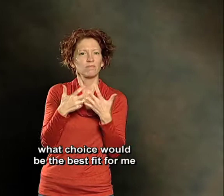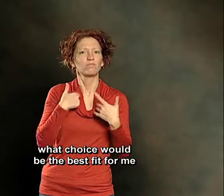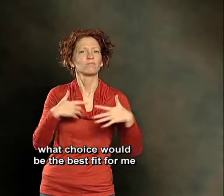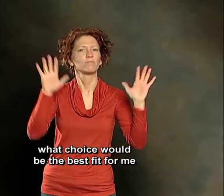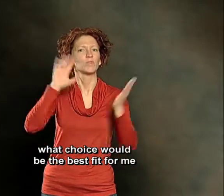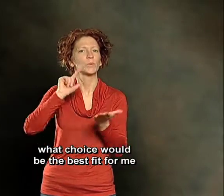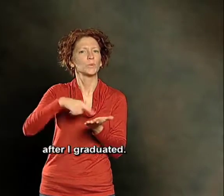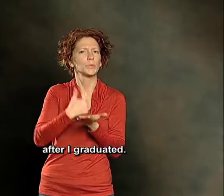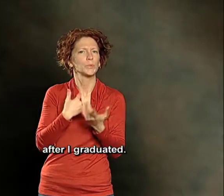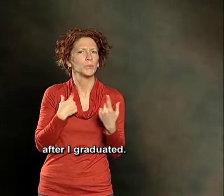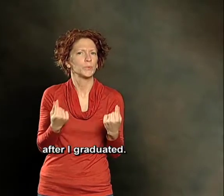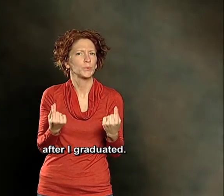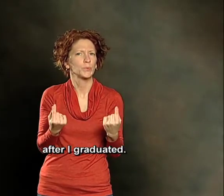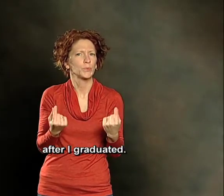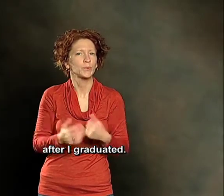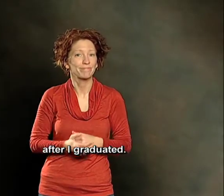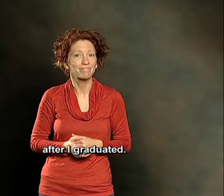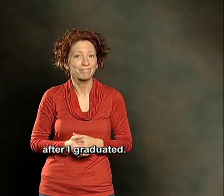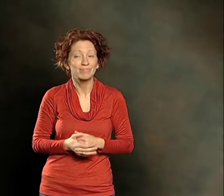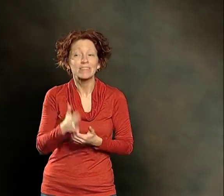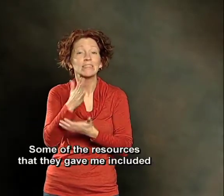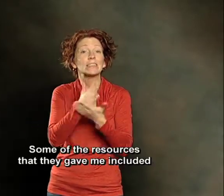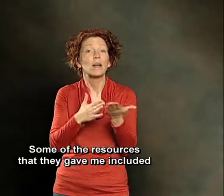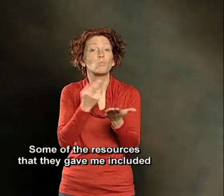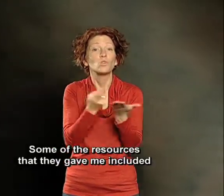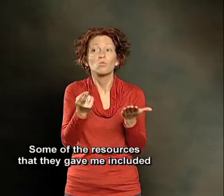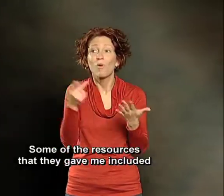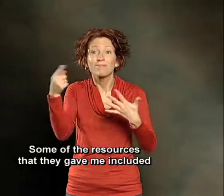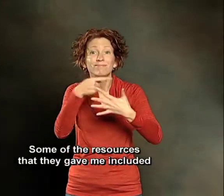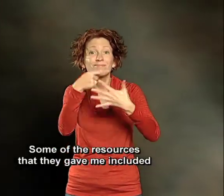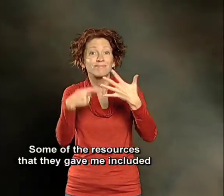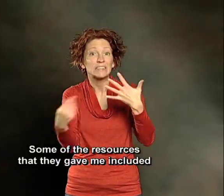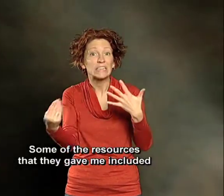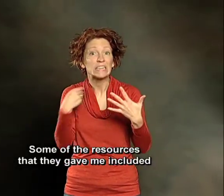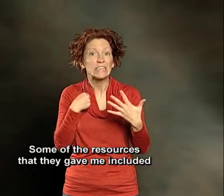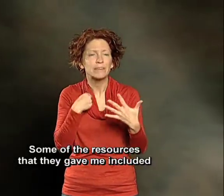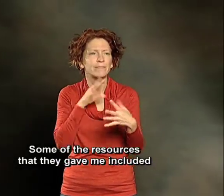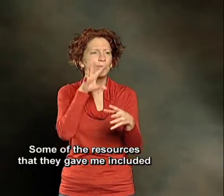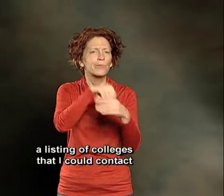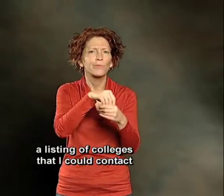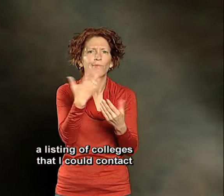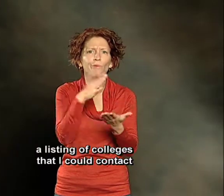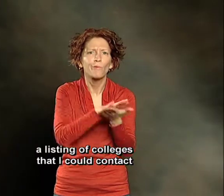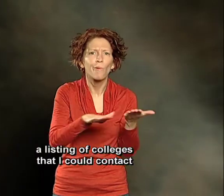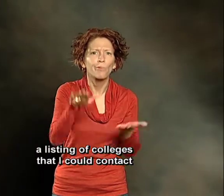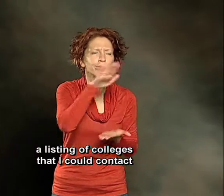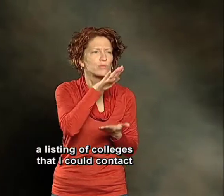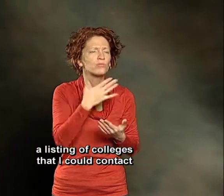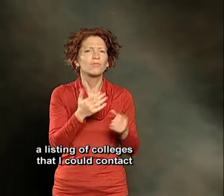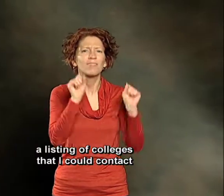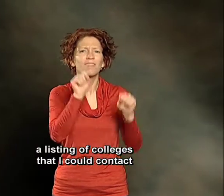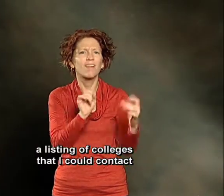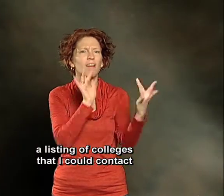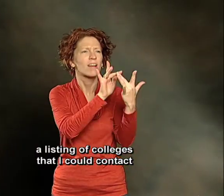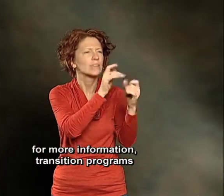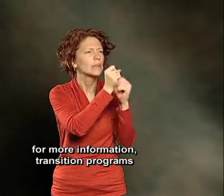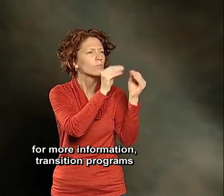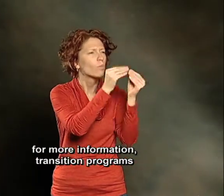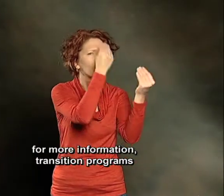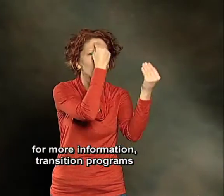best fit for me after I graduated. Some of the resources that they gave me included a listing of colleges that I could contact for more